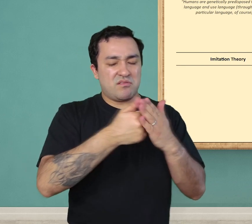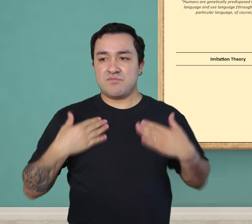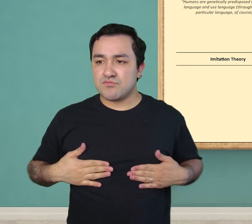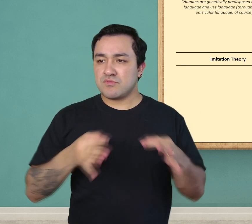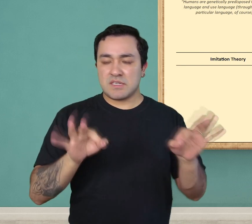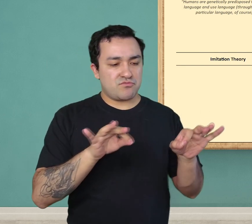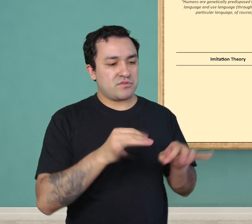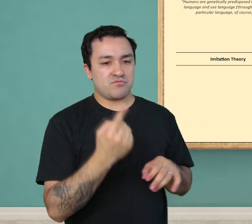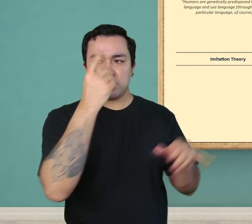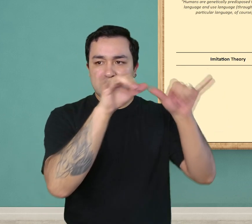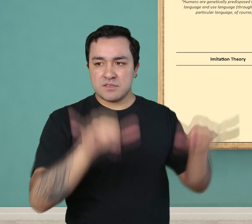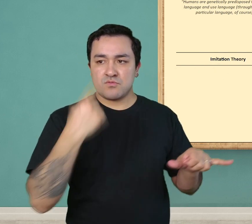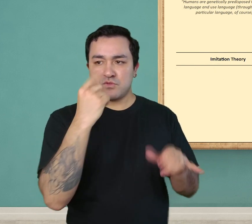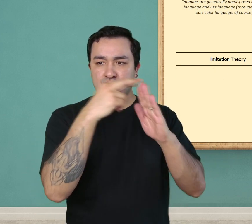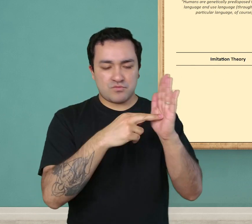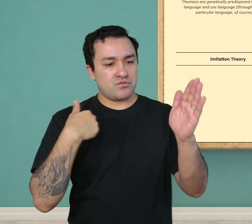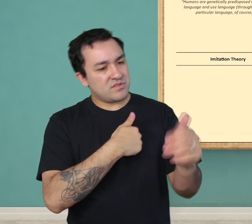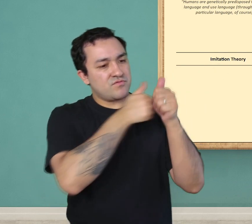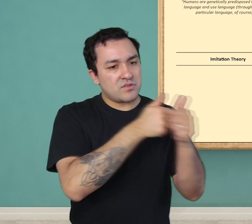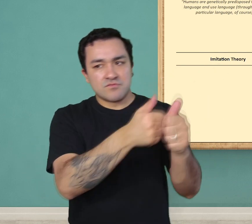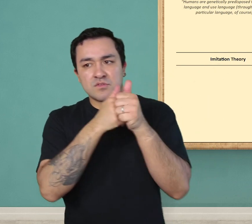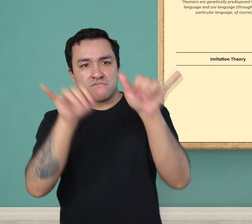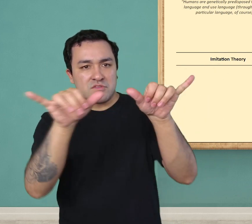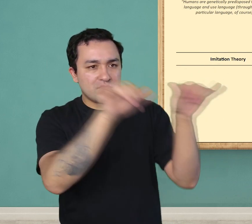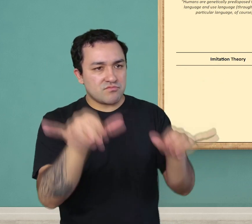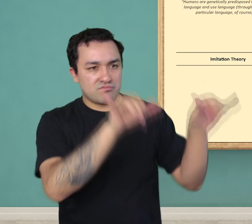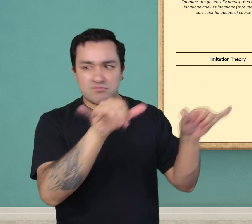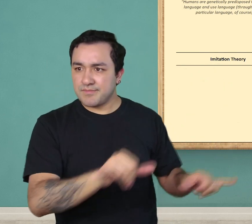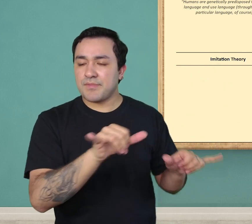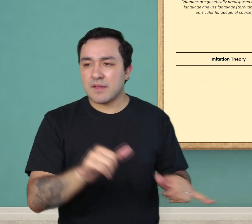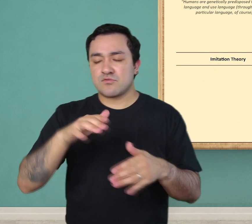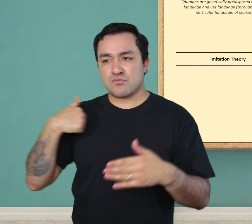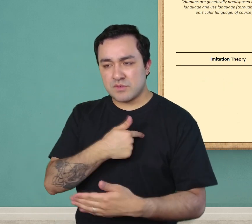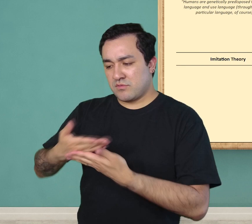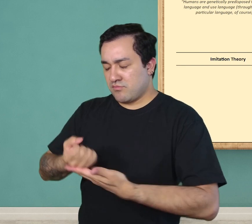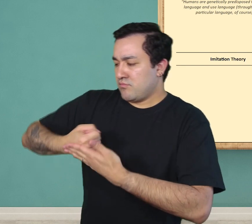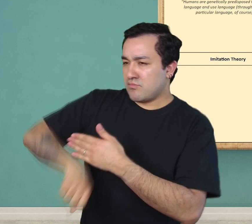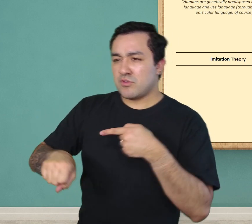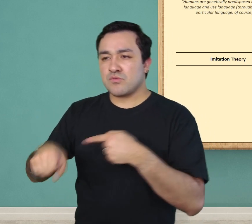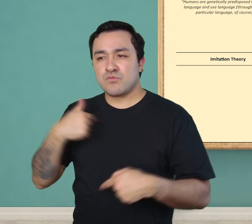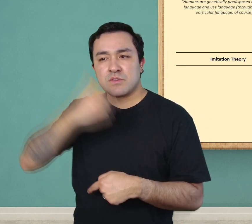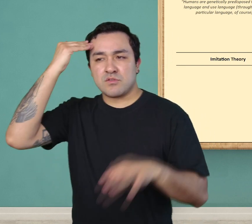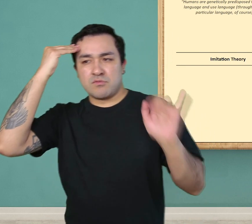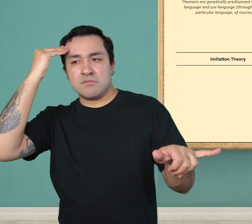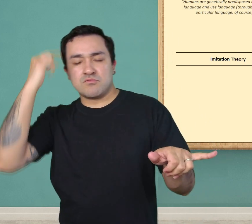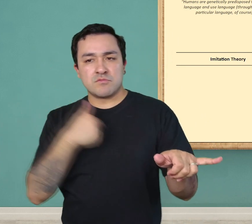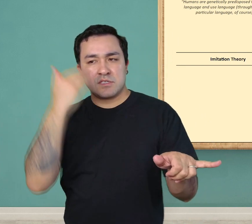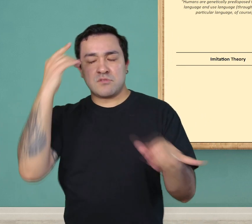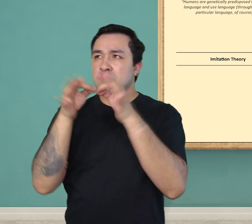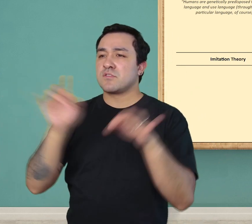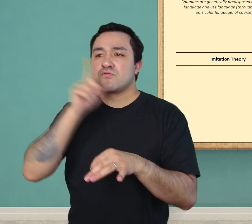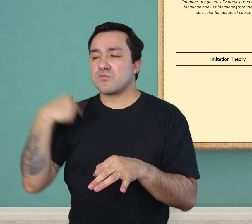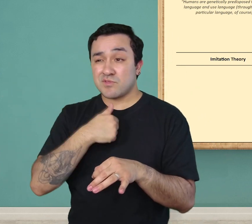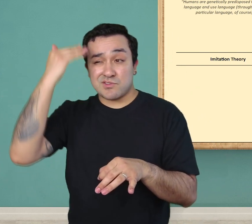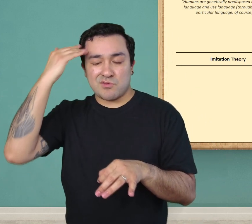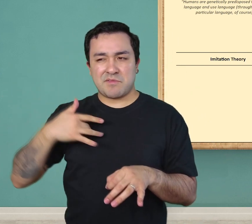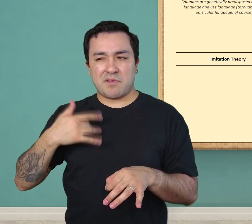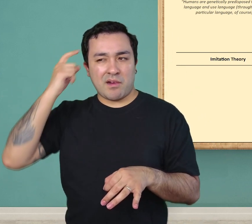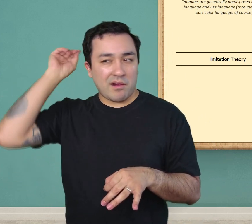The first theory proposes that all humans are born with linguistic knowledge. Then when the baby is born and is exposed to a